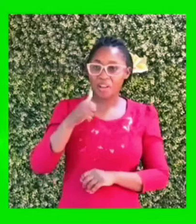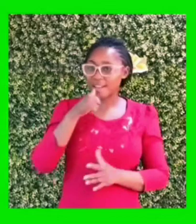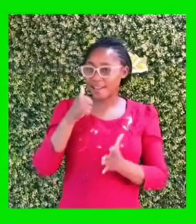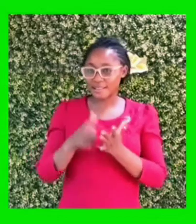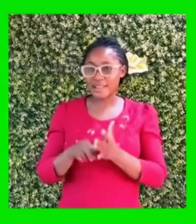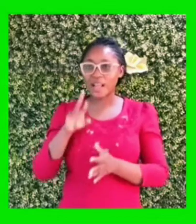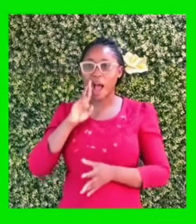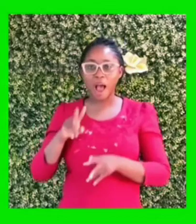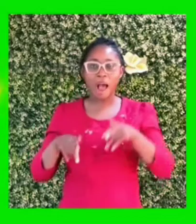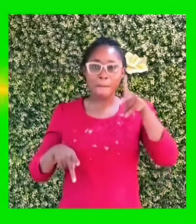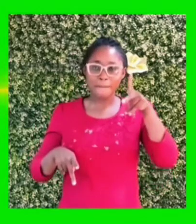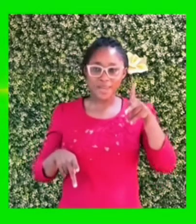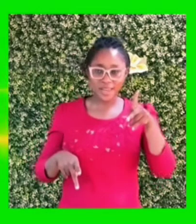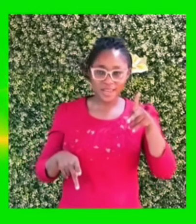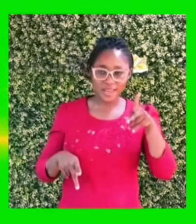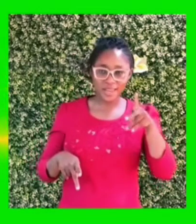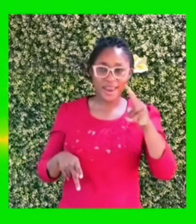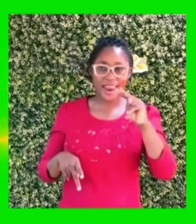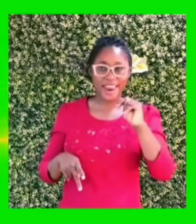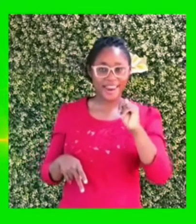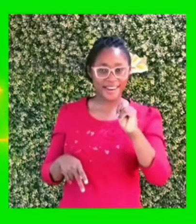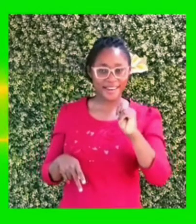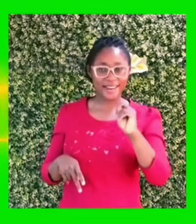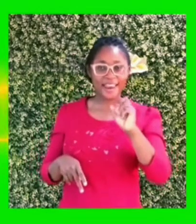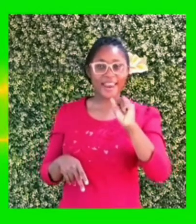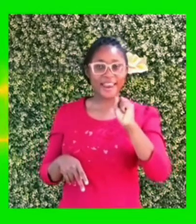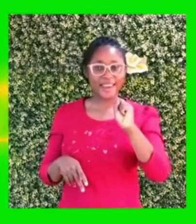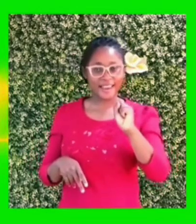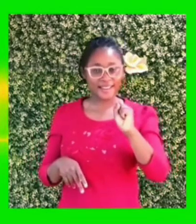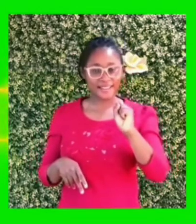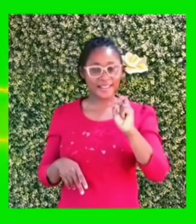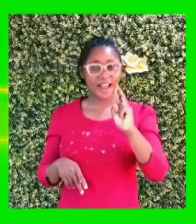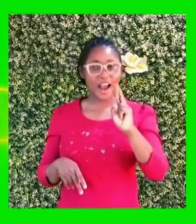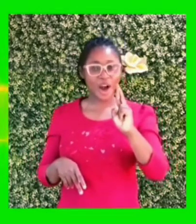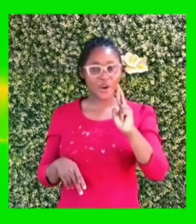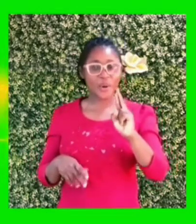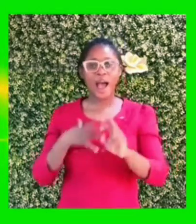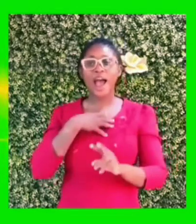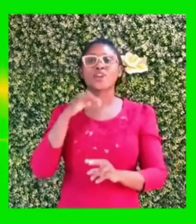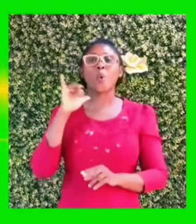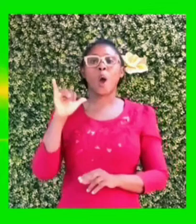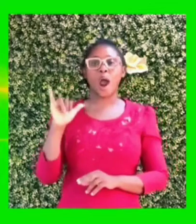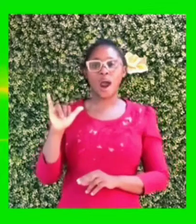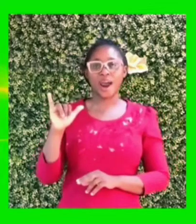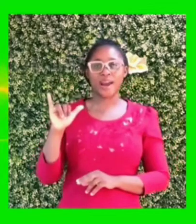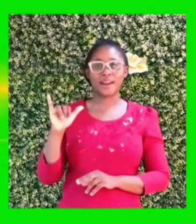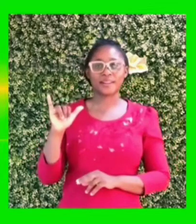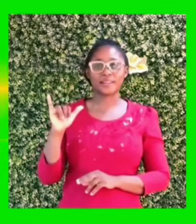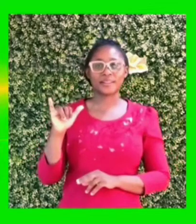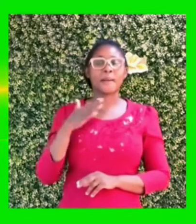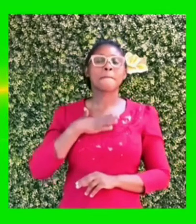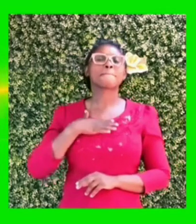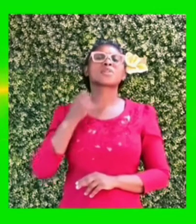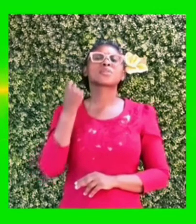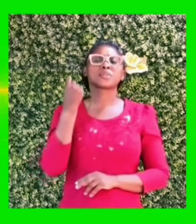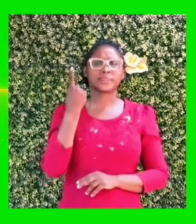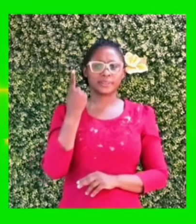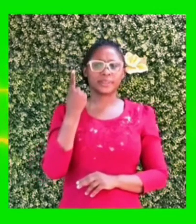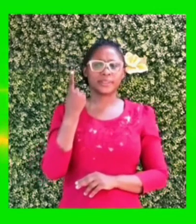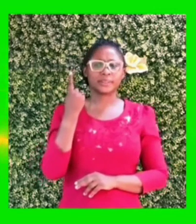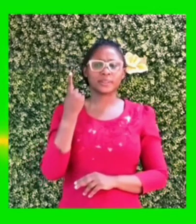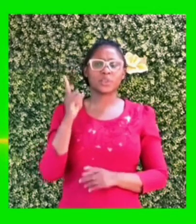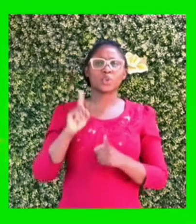Other letters are P, N, S, R, and Y. Please